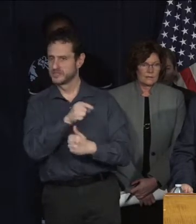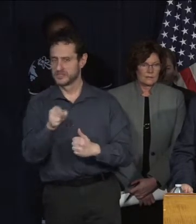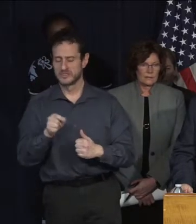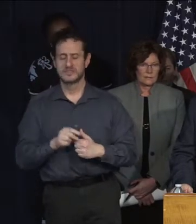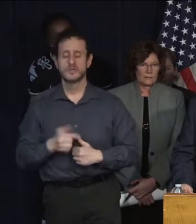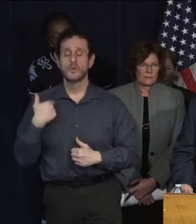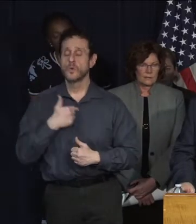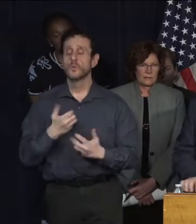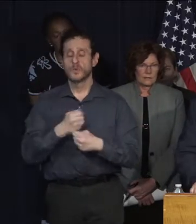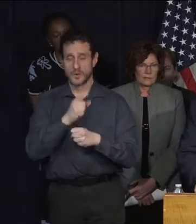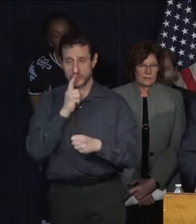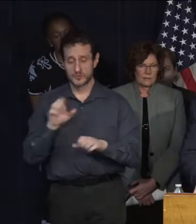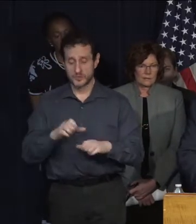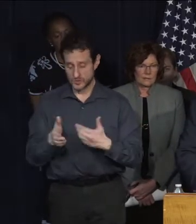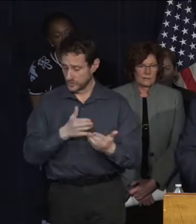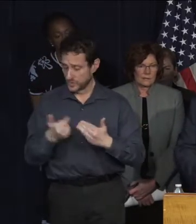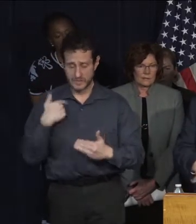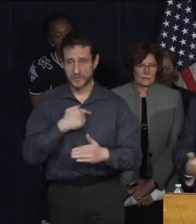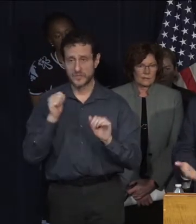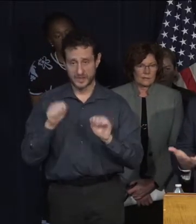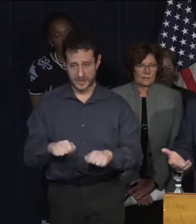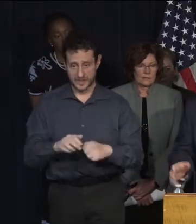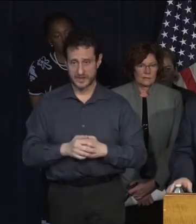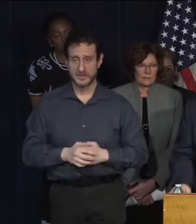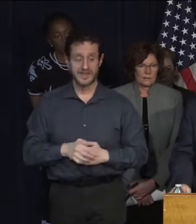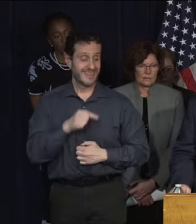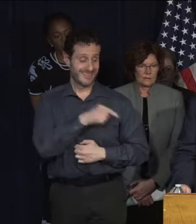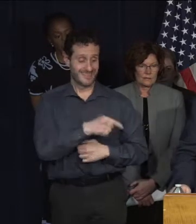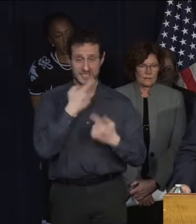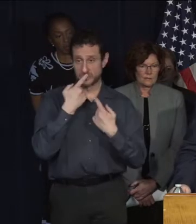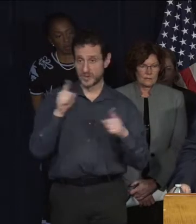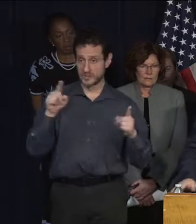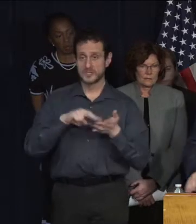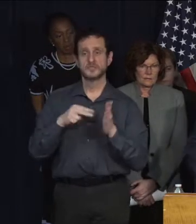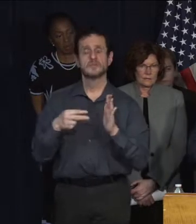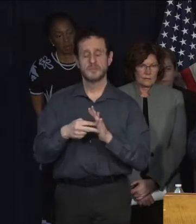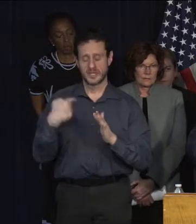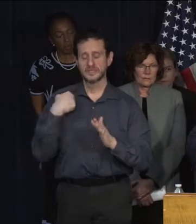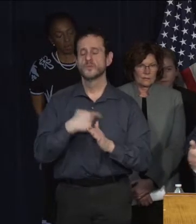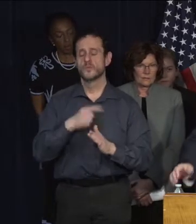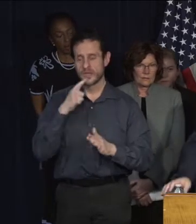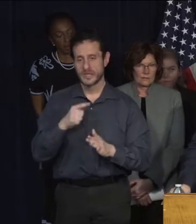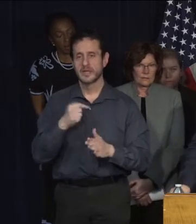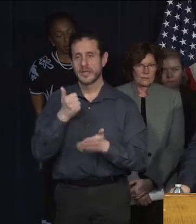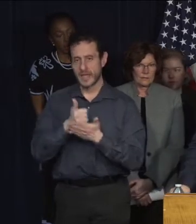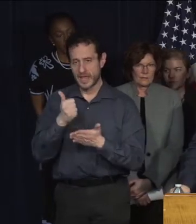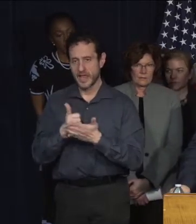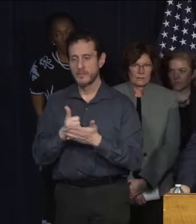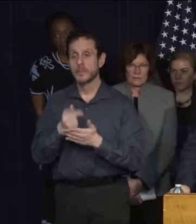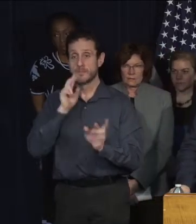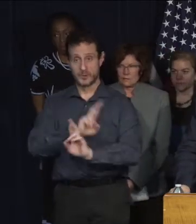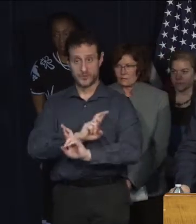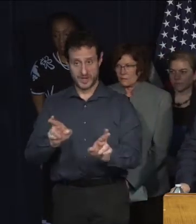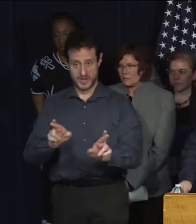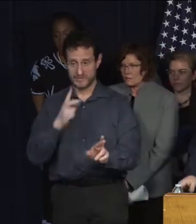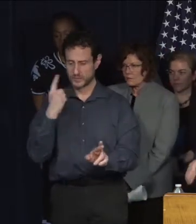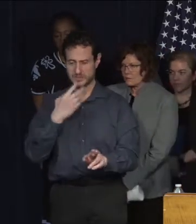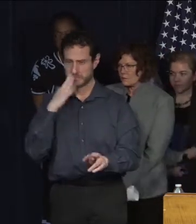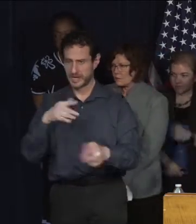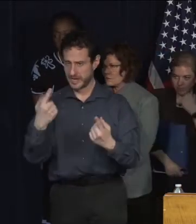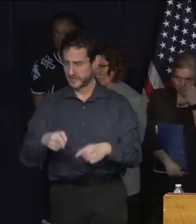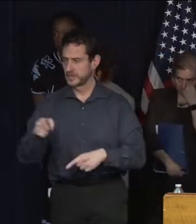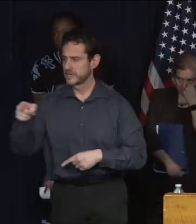know, we want to make sure that we do everything we can. So this proclamation really allows us to get ahead of that. Governor, is there a consequence